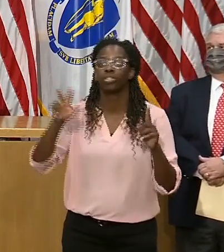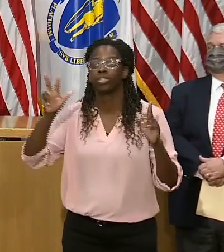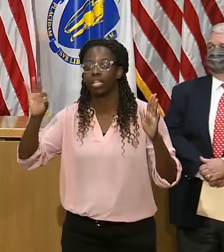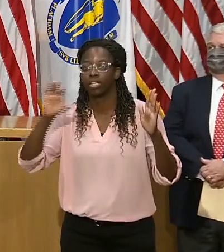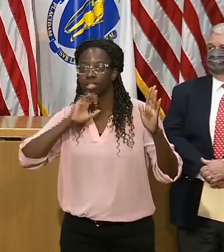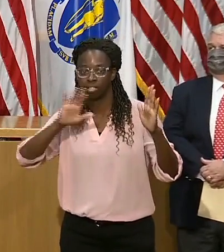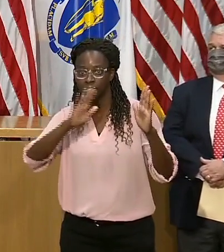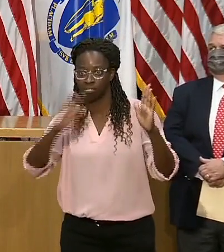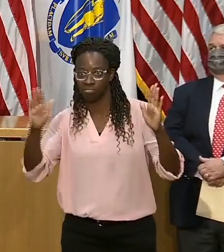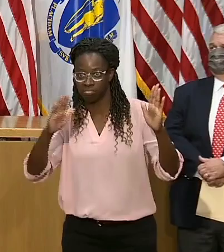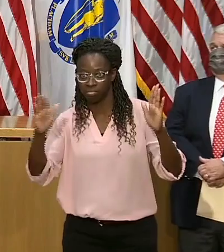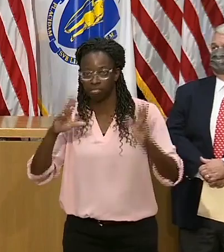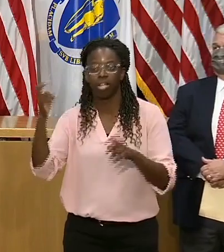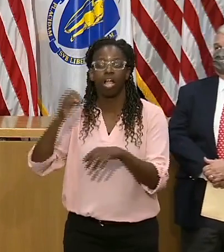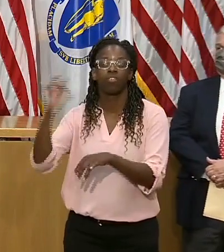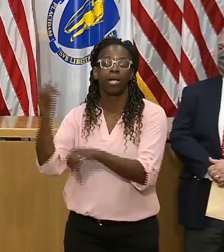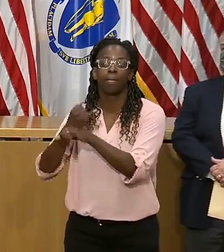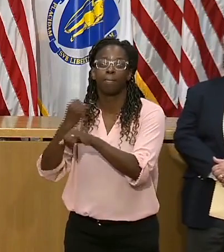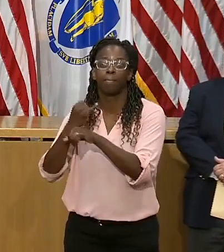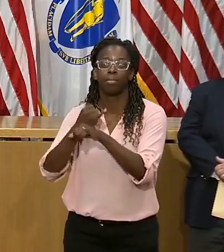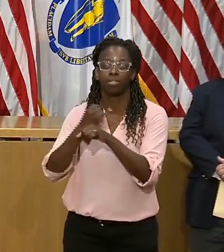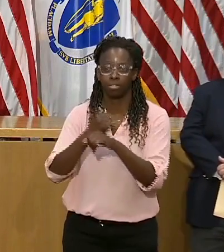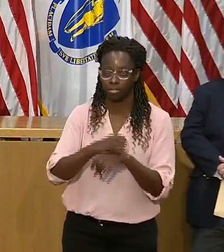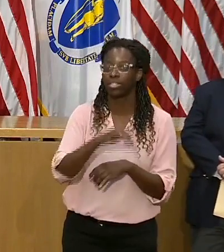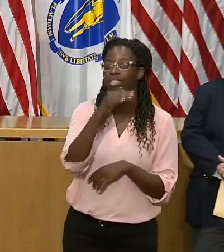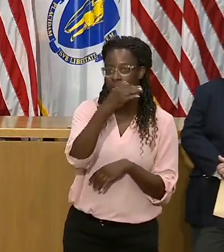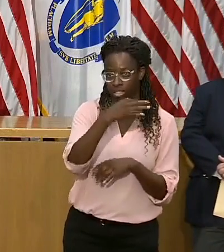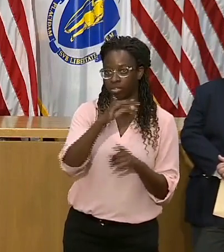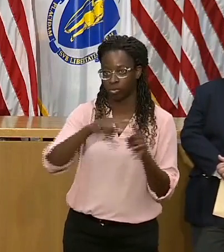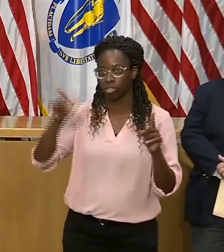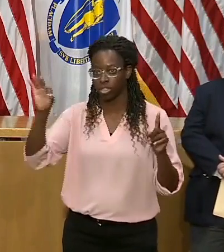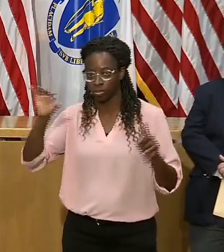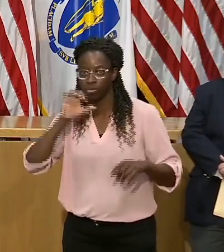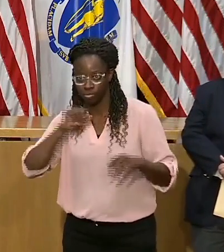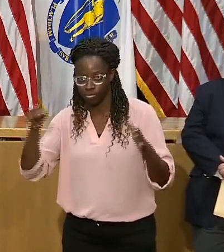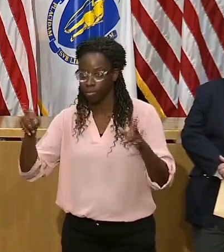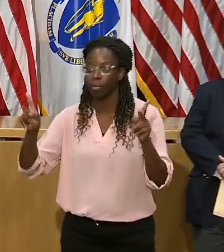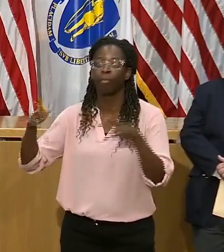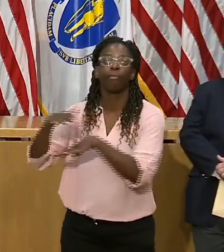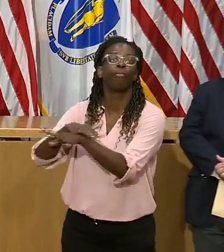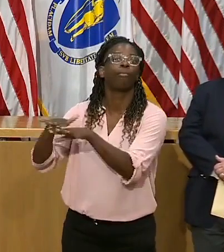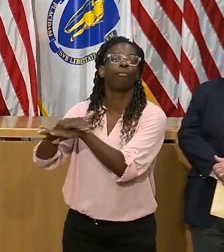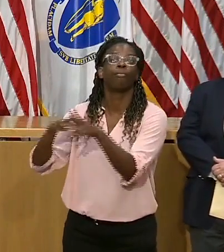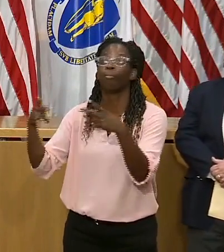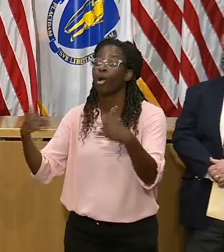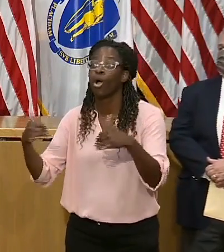in, gatherings that have taken place where familiar people are behaving in a familiar way.